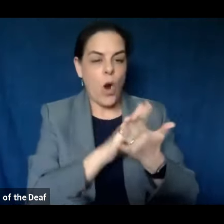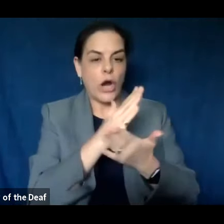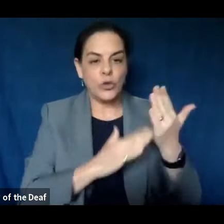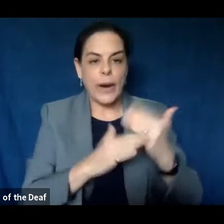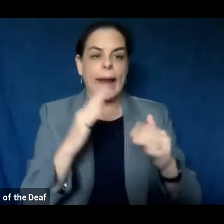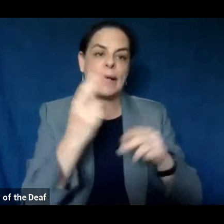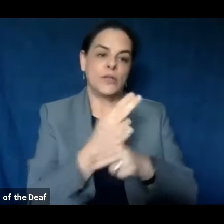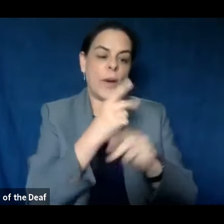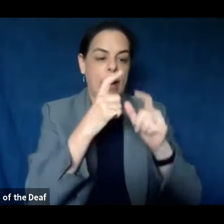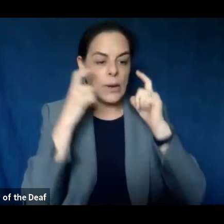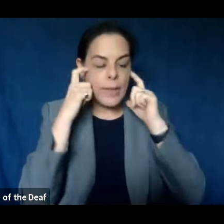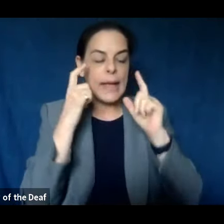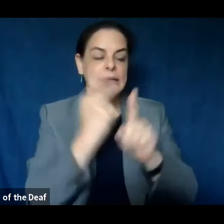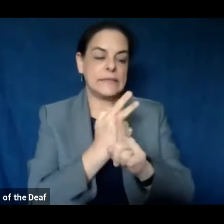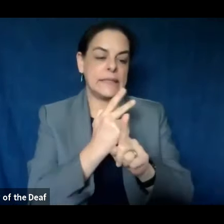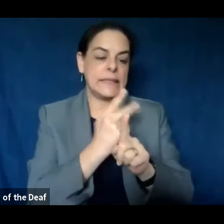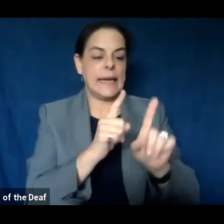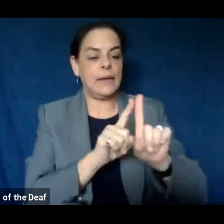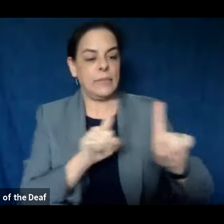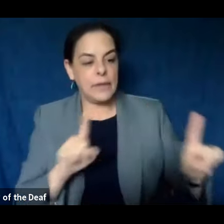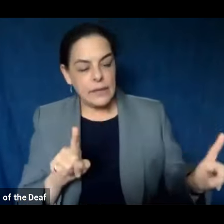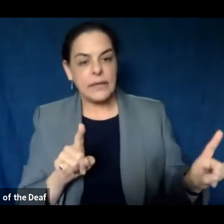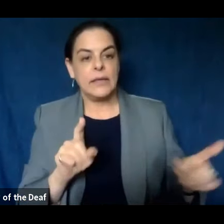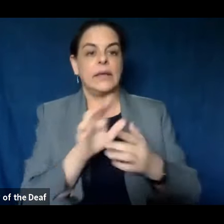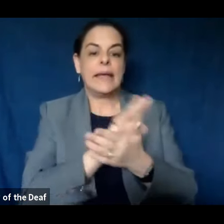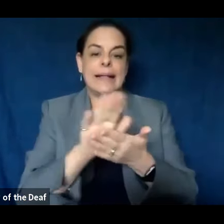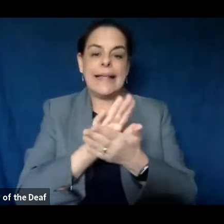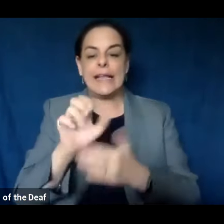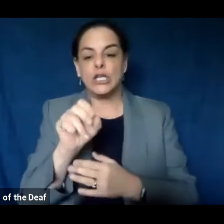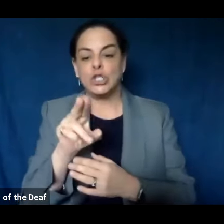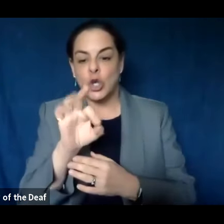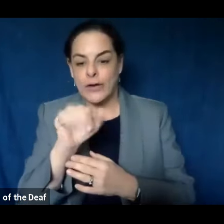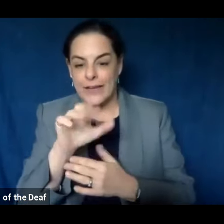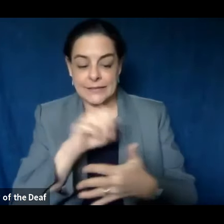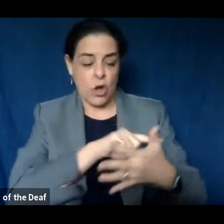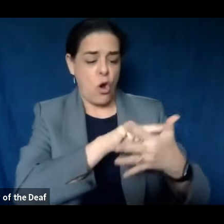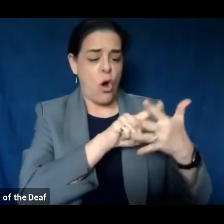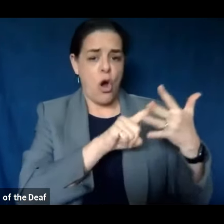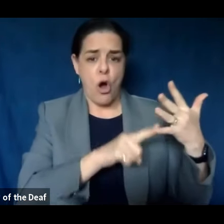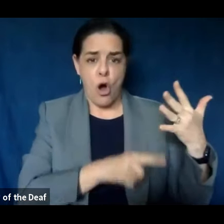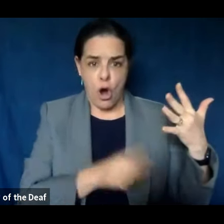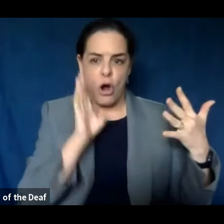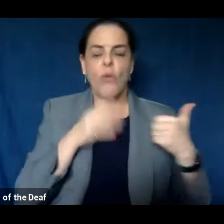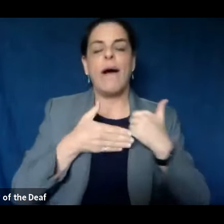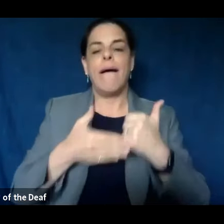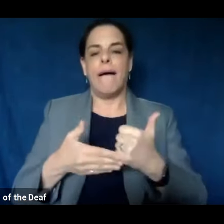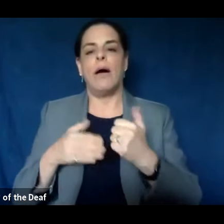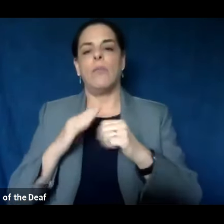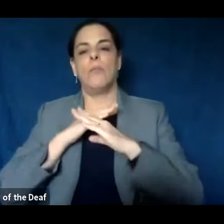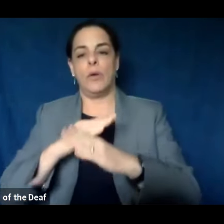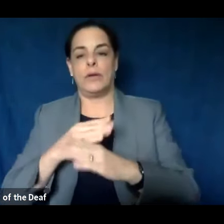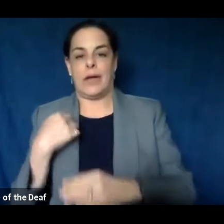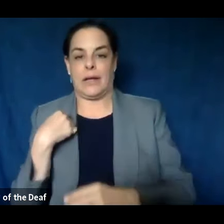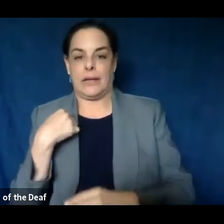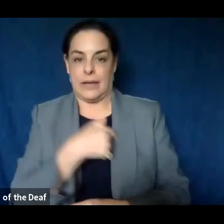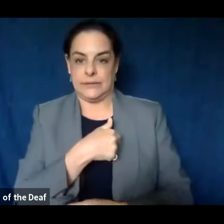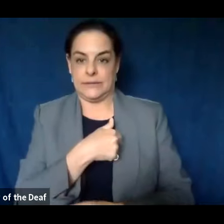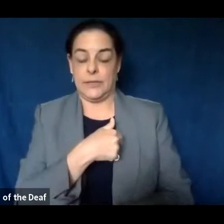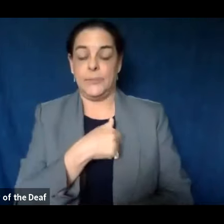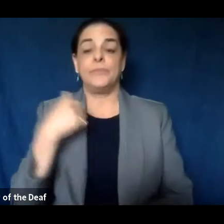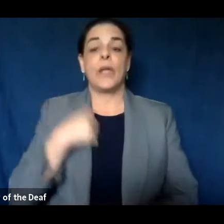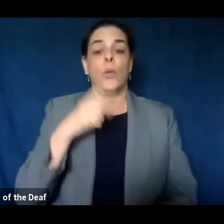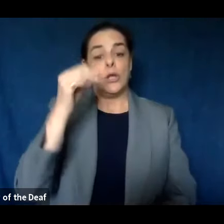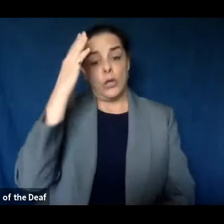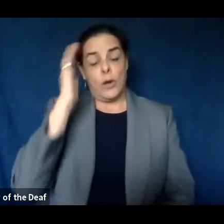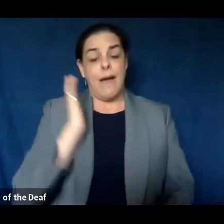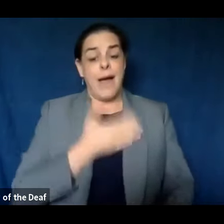mask, maintaining social distancing, cleaning surfaces, all of those things will help protect us. And what we know is that our